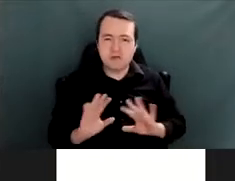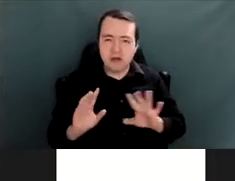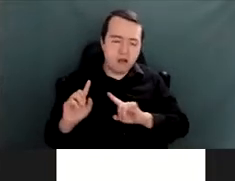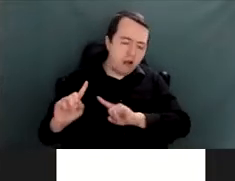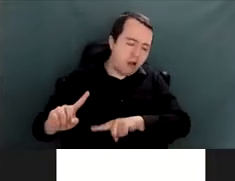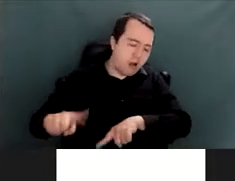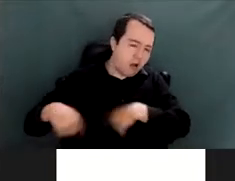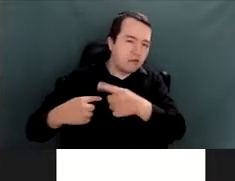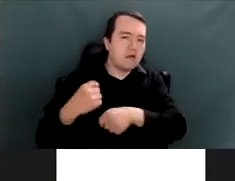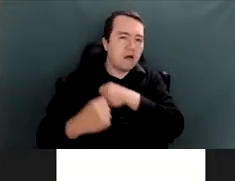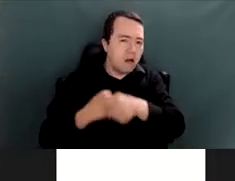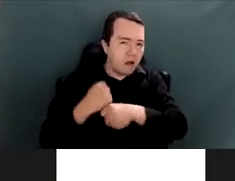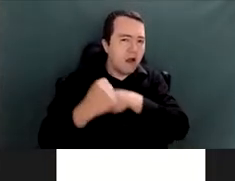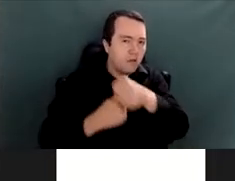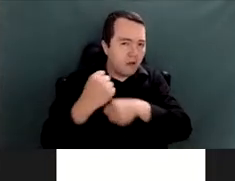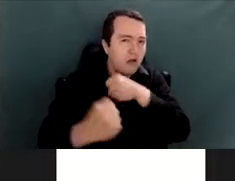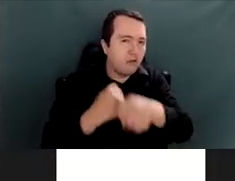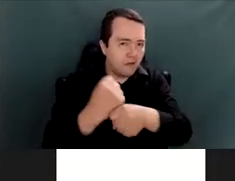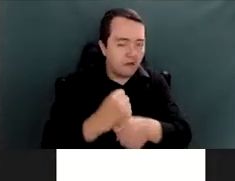indigenous people for thousands of years.